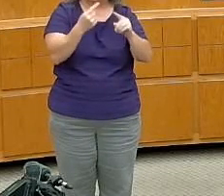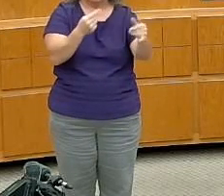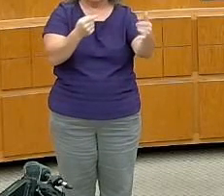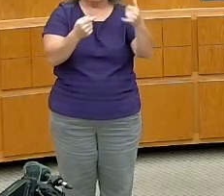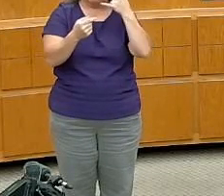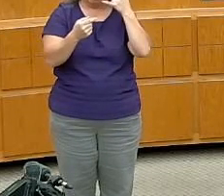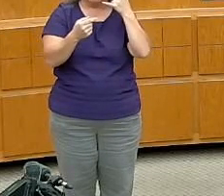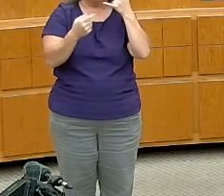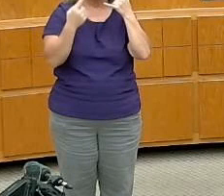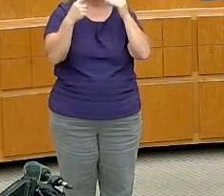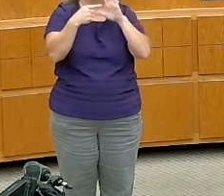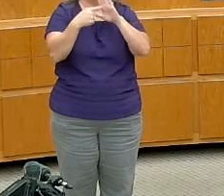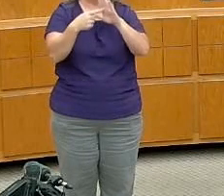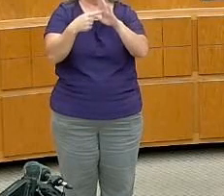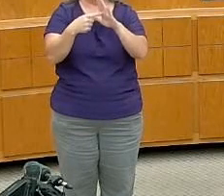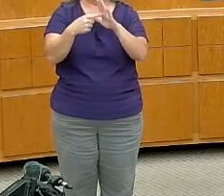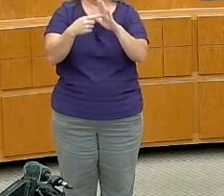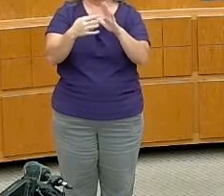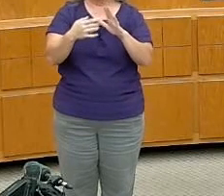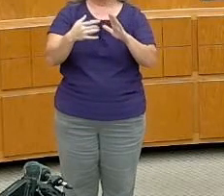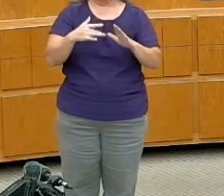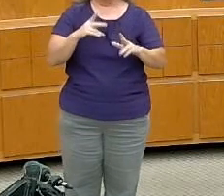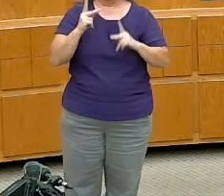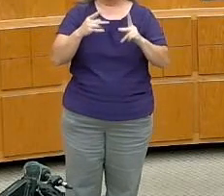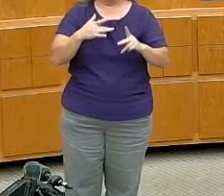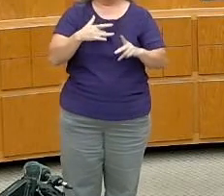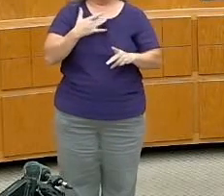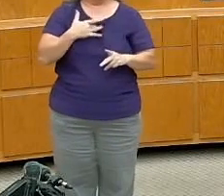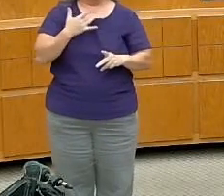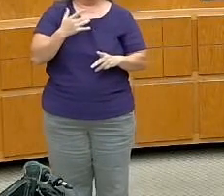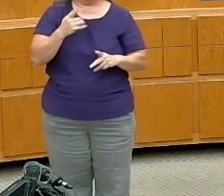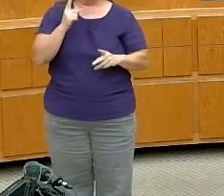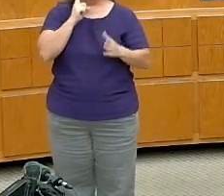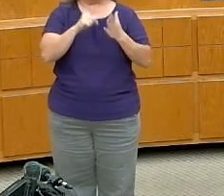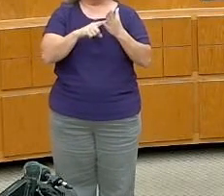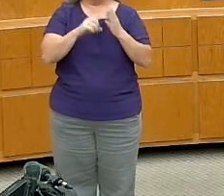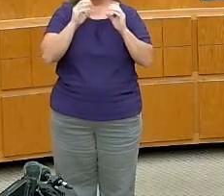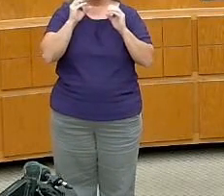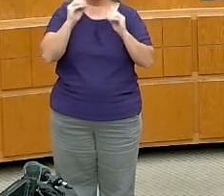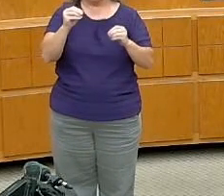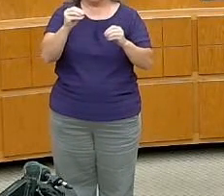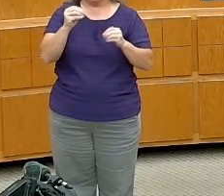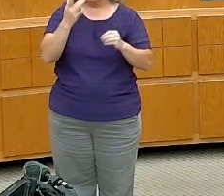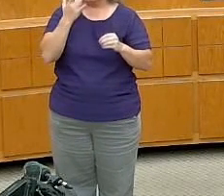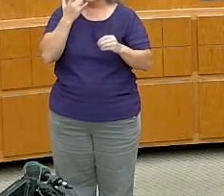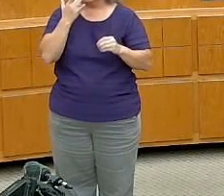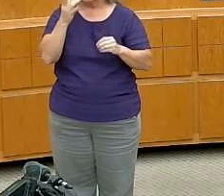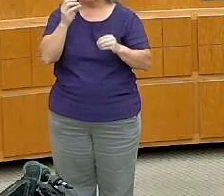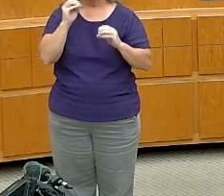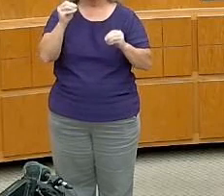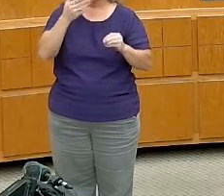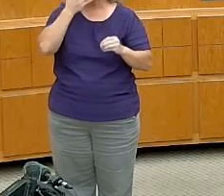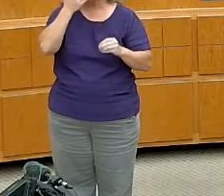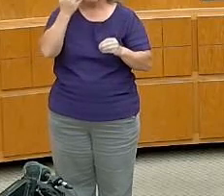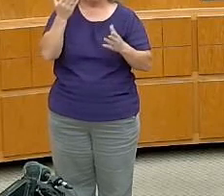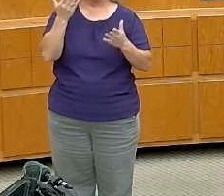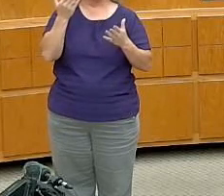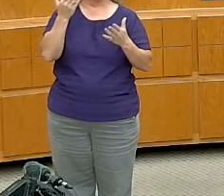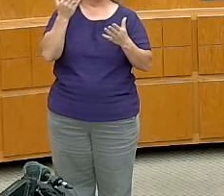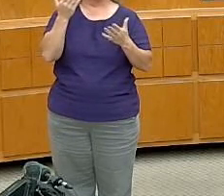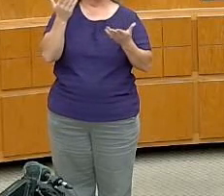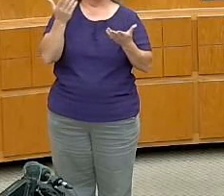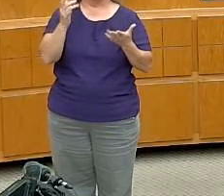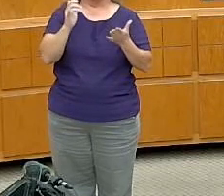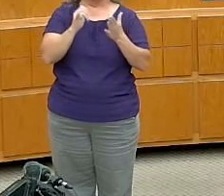symptom of no taste and no smell, that was not a registered symptom at the beginning of our